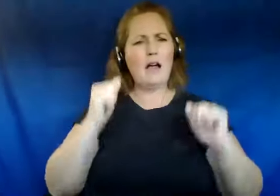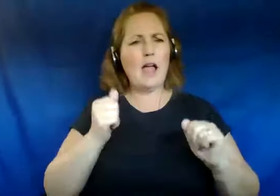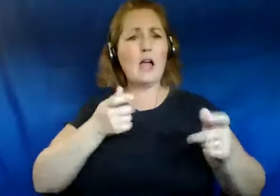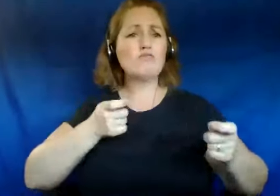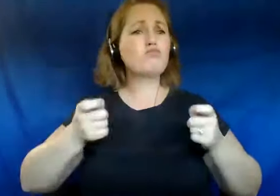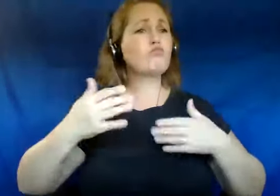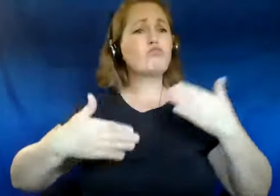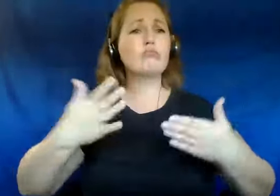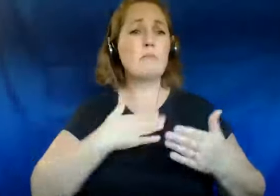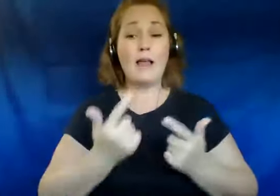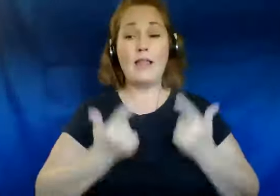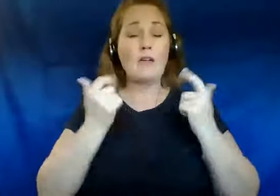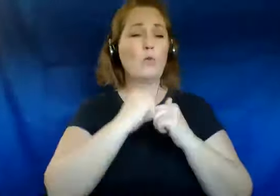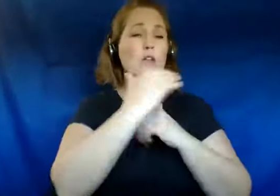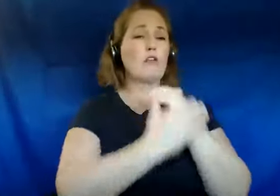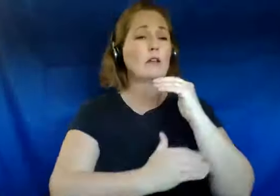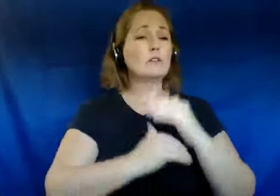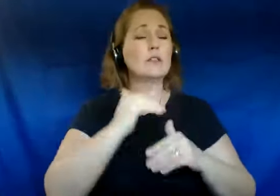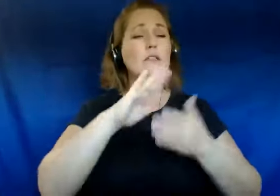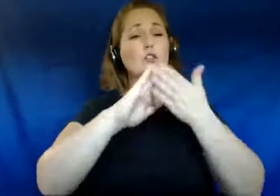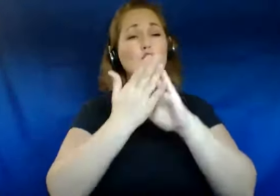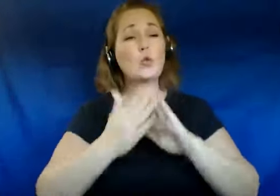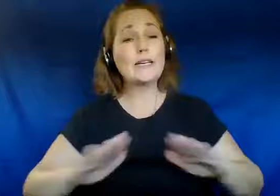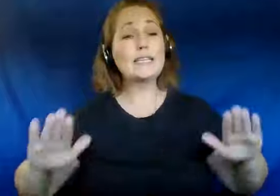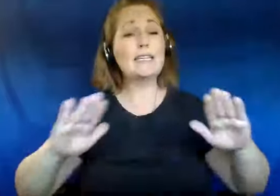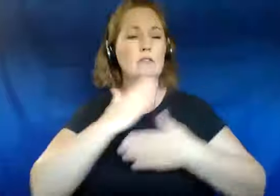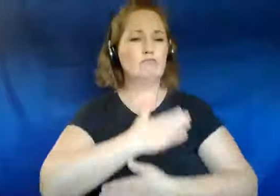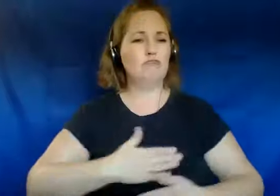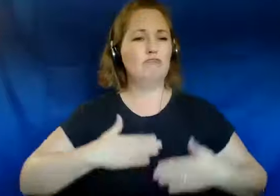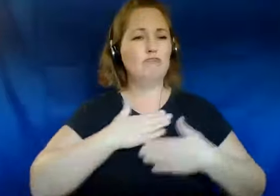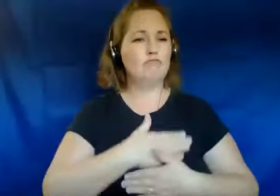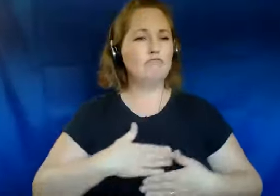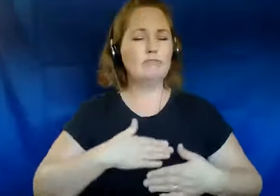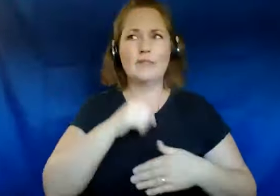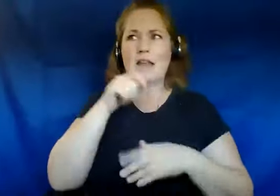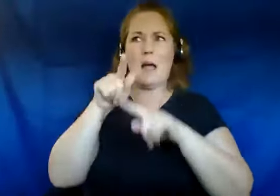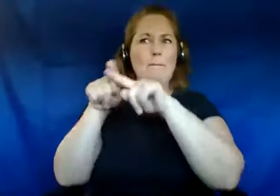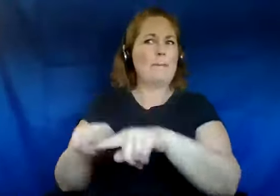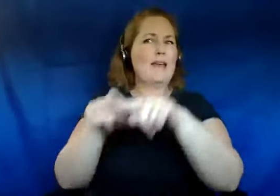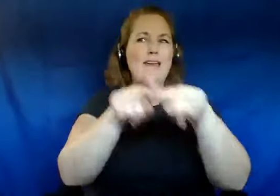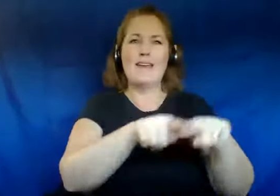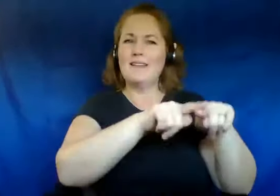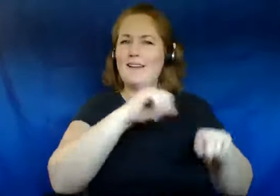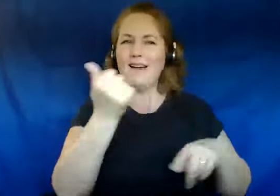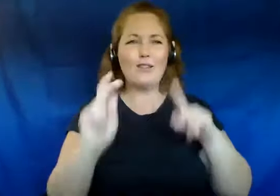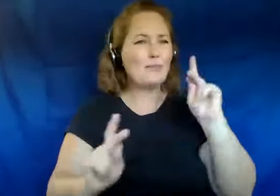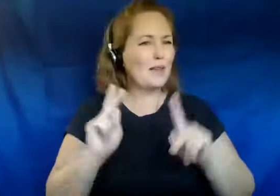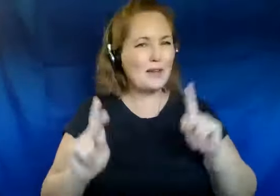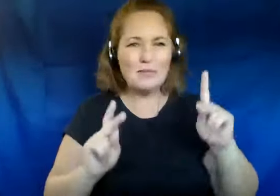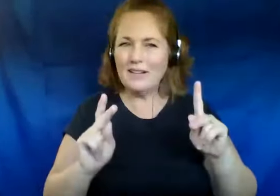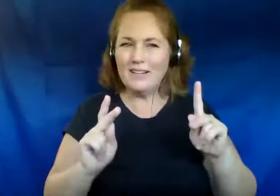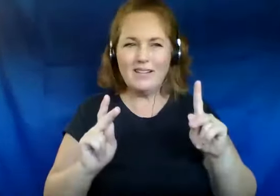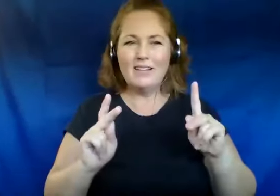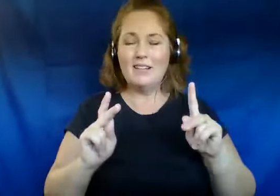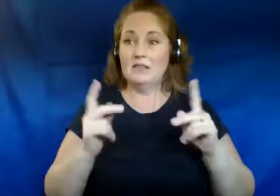comfort, serenity, and enjoyment. It does not depend on any other person, and the sooner